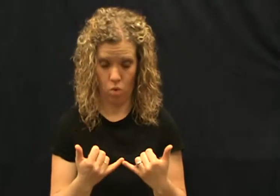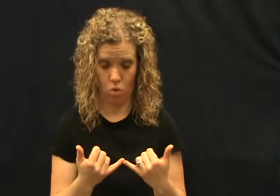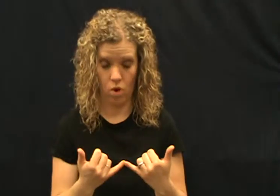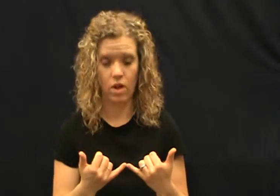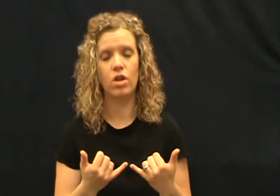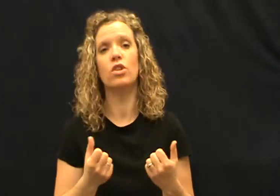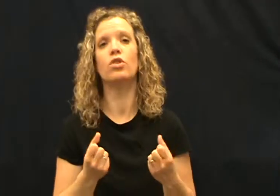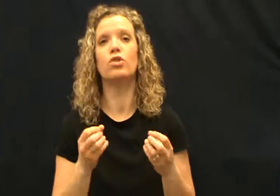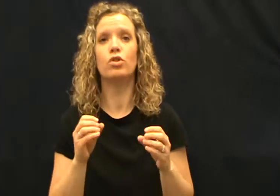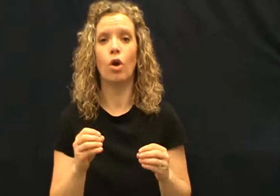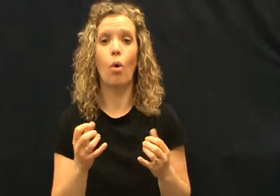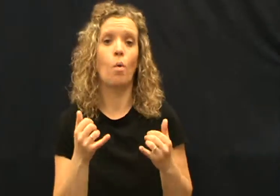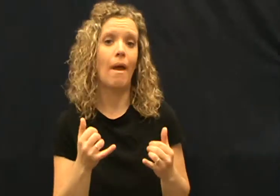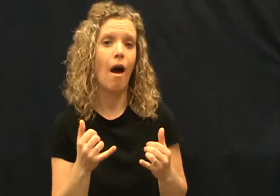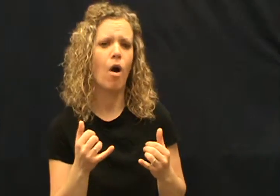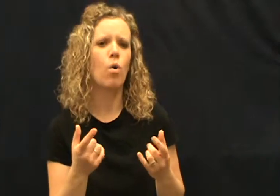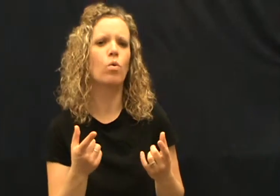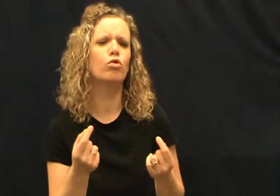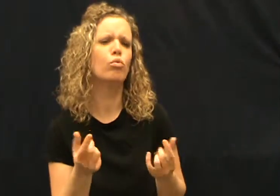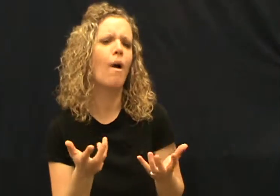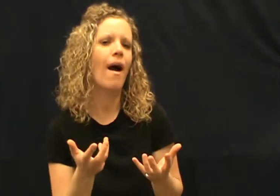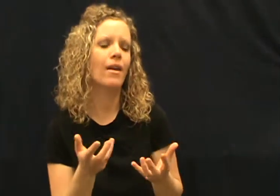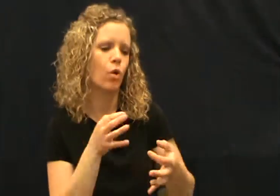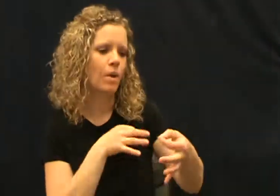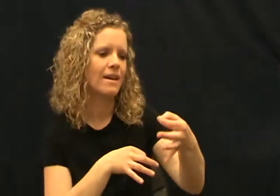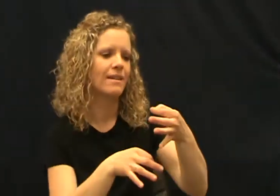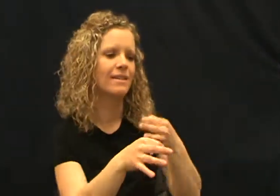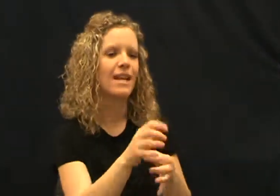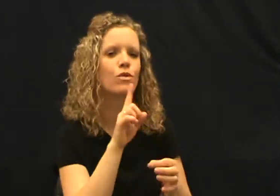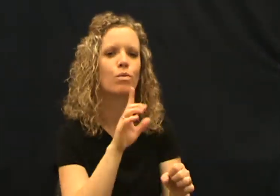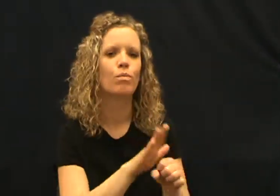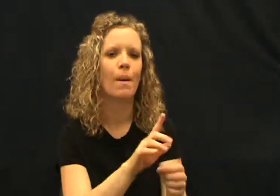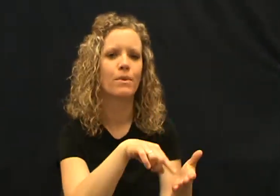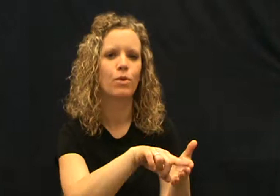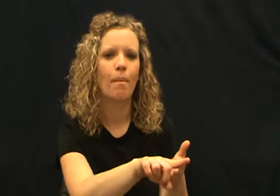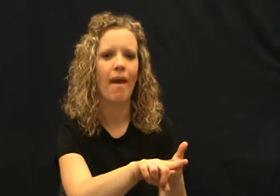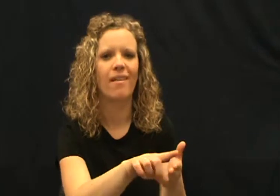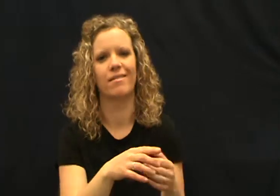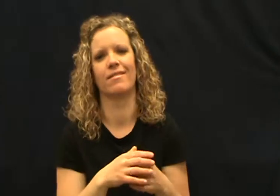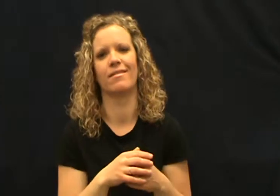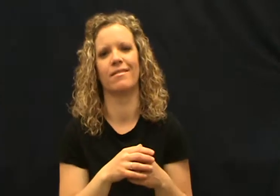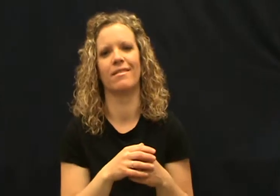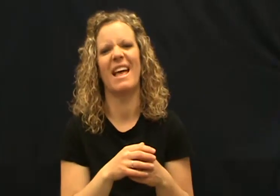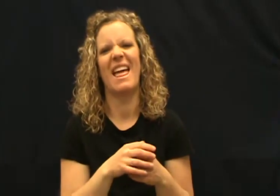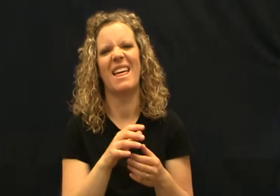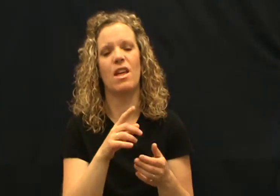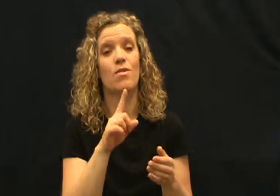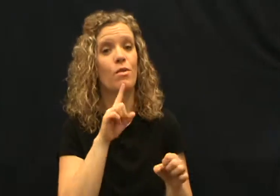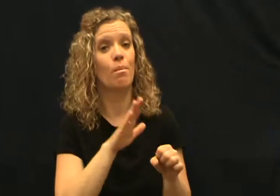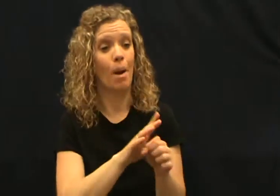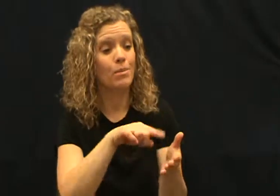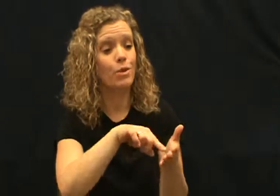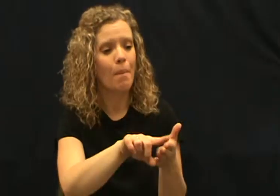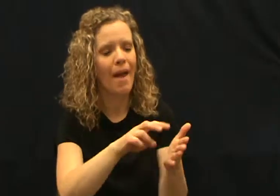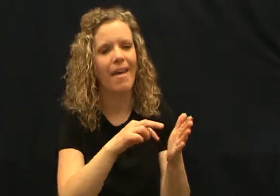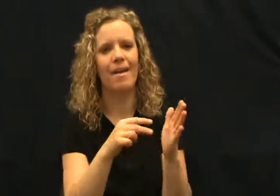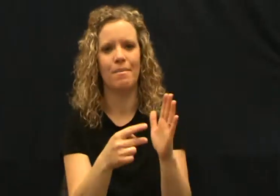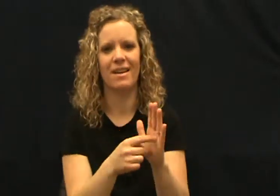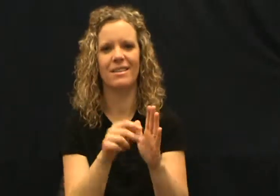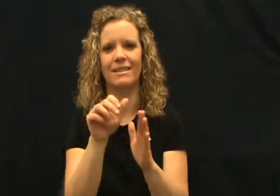a promise to pay. Okay, so we call that an account payable, again, that promise to pay. So what just happened? Let's